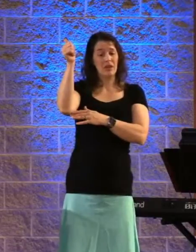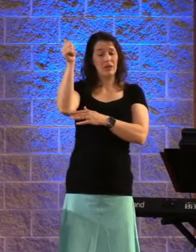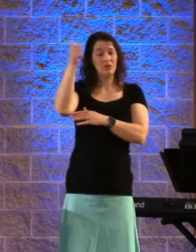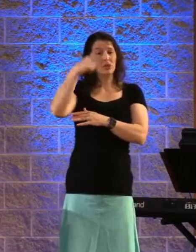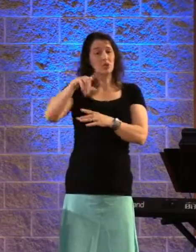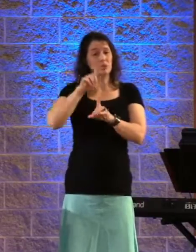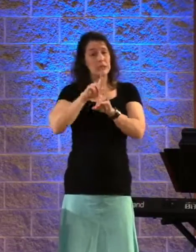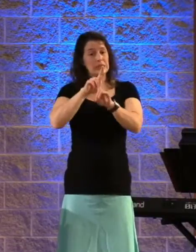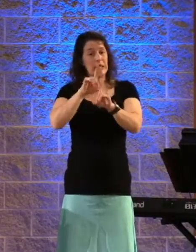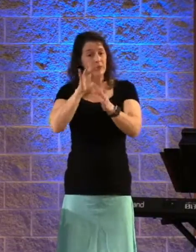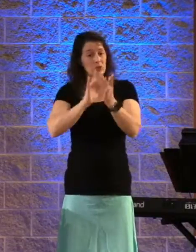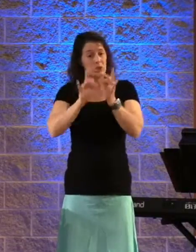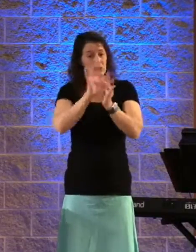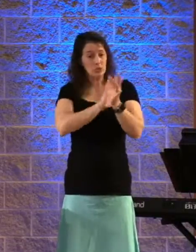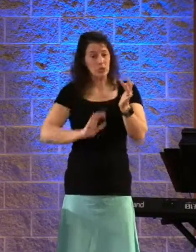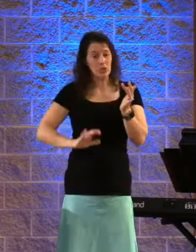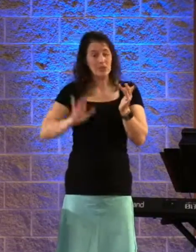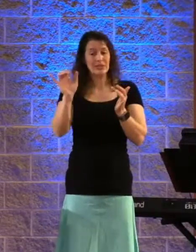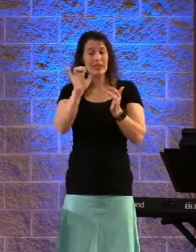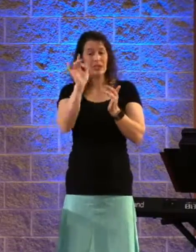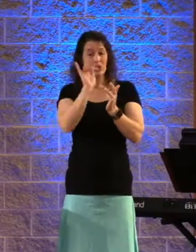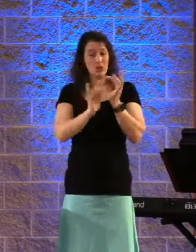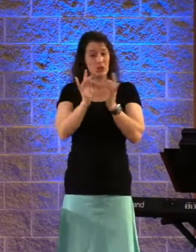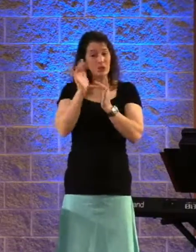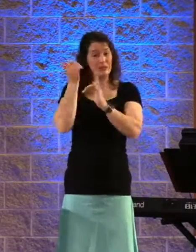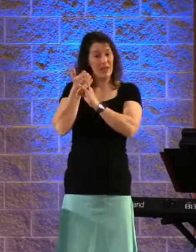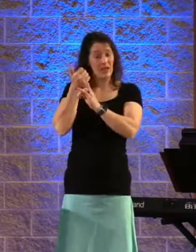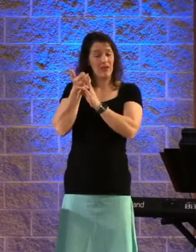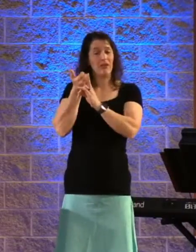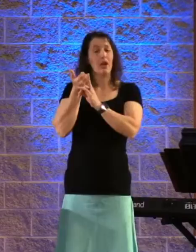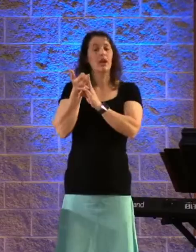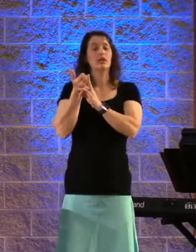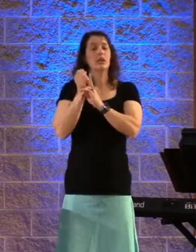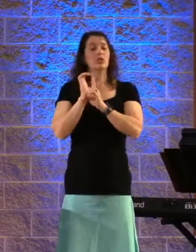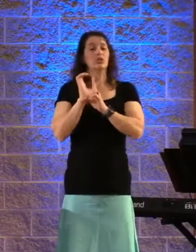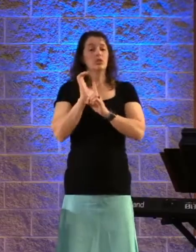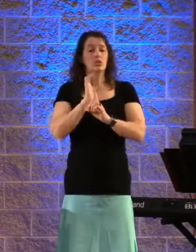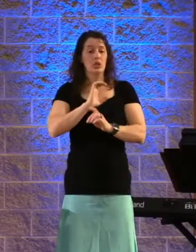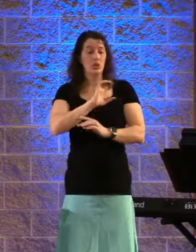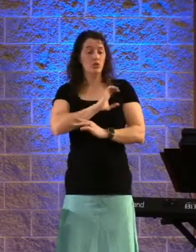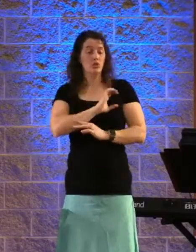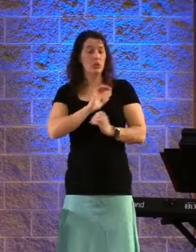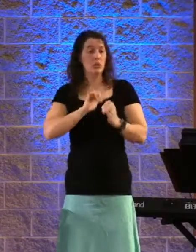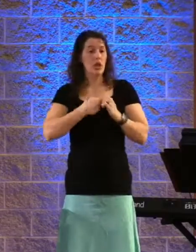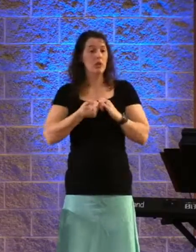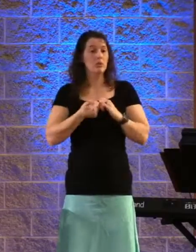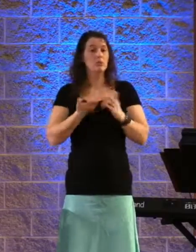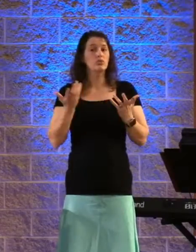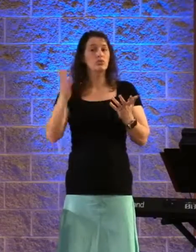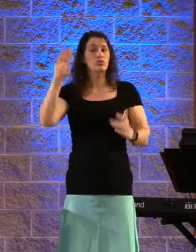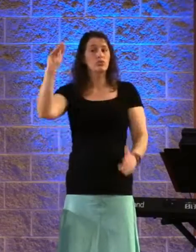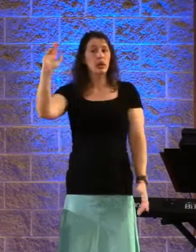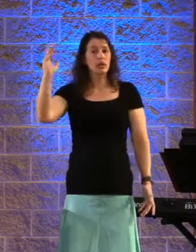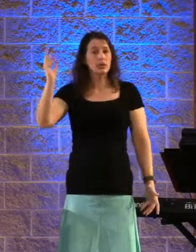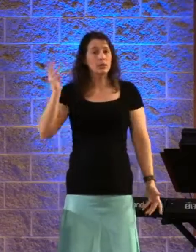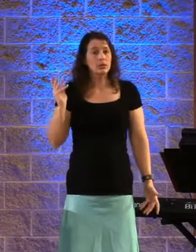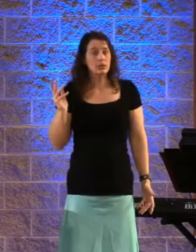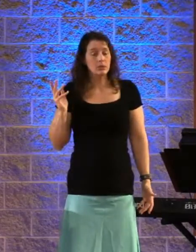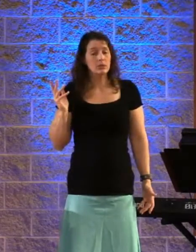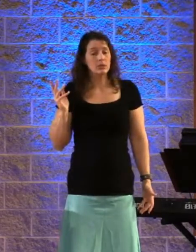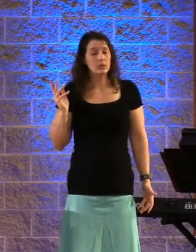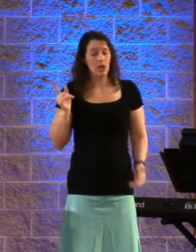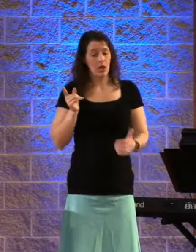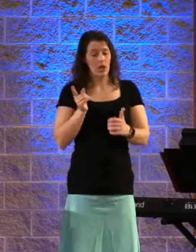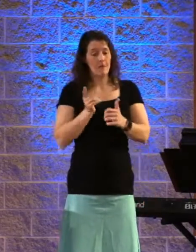who are disciples of Jesus Christ, like Jesus Himself, are characterized by grace.